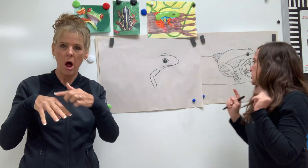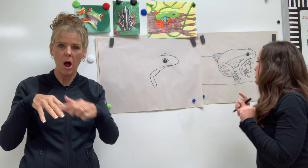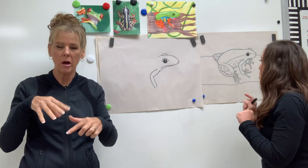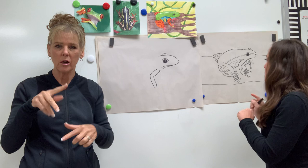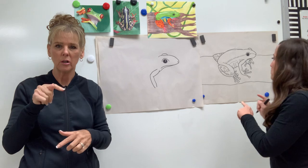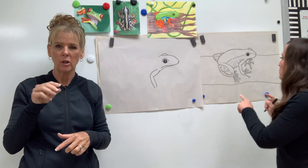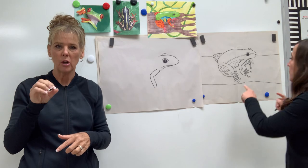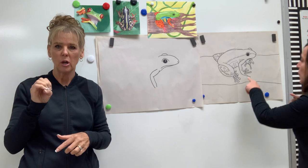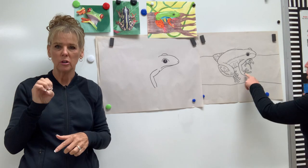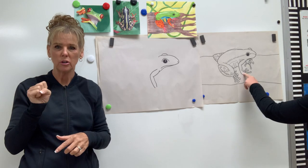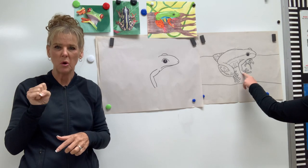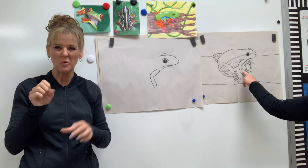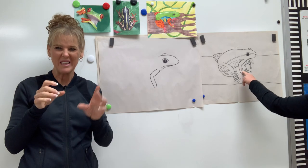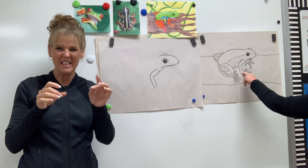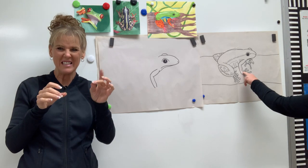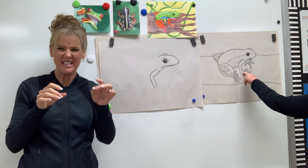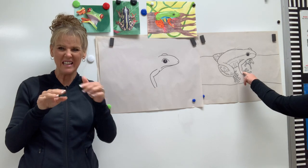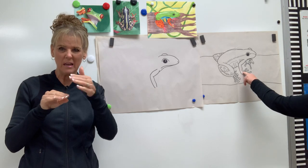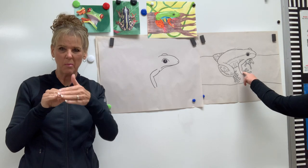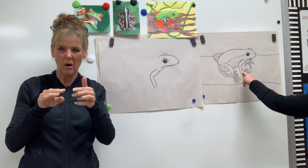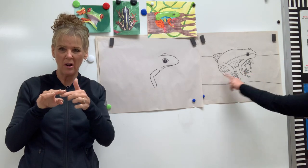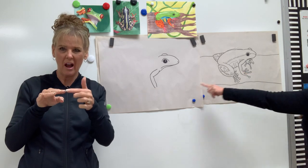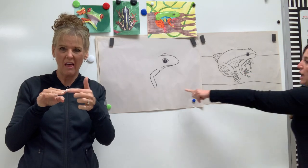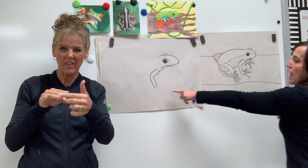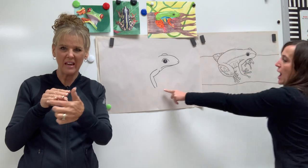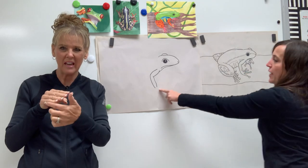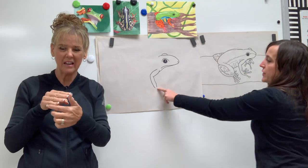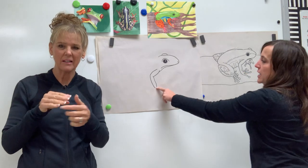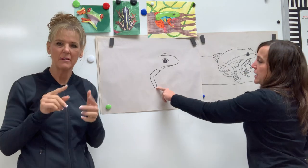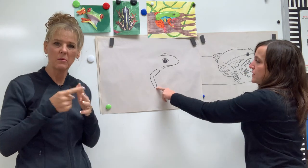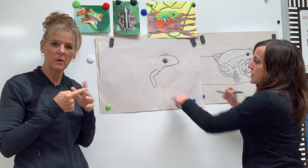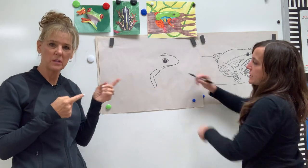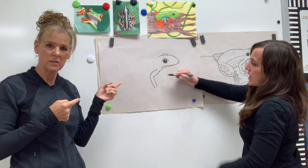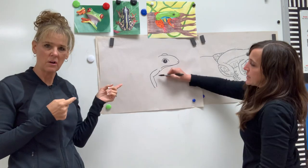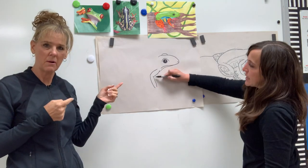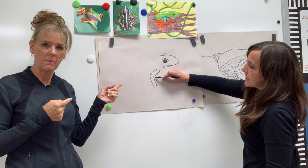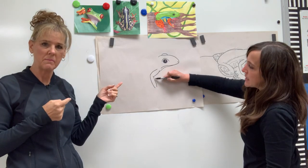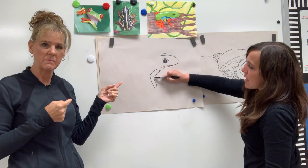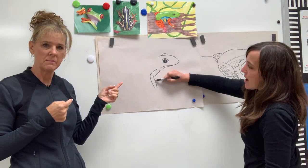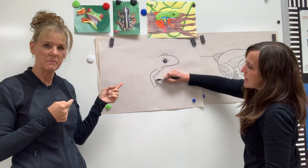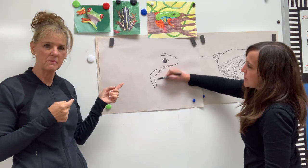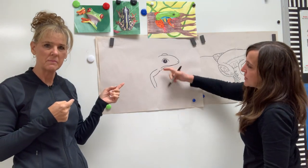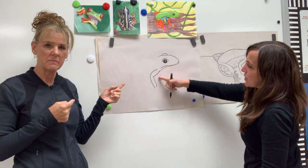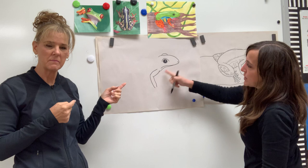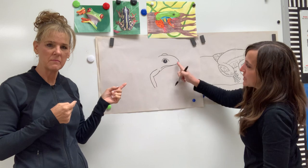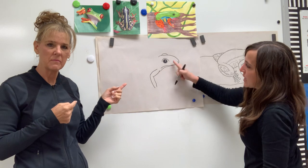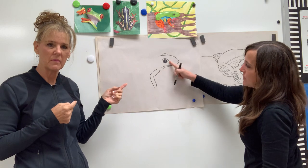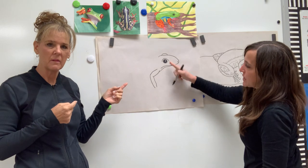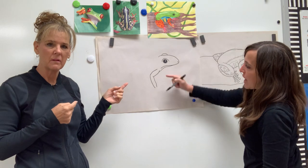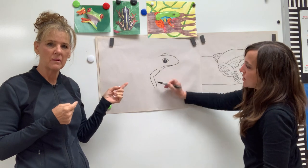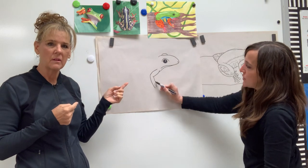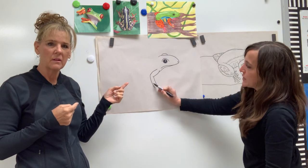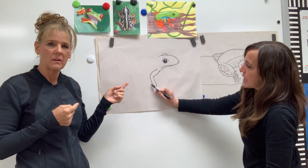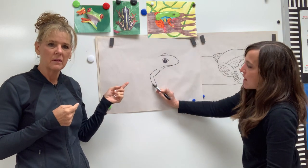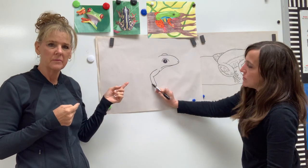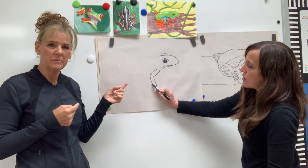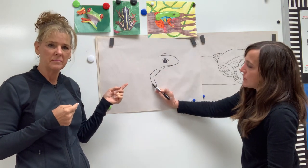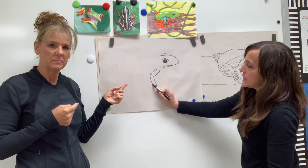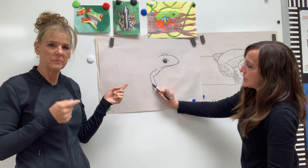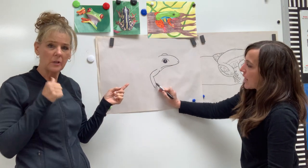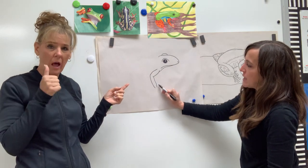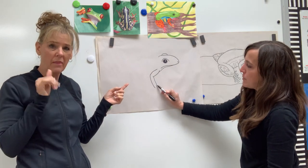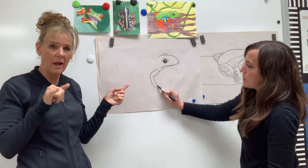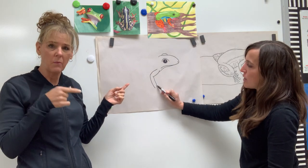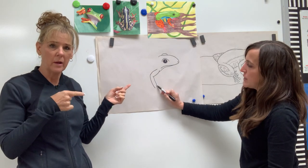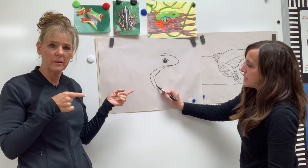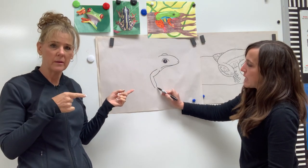on the end. So we're gonna start at the end of this line. See this line that's on the side of his eye? Not this out, not